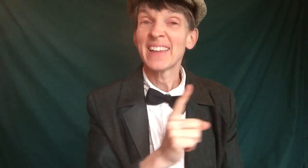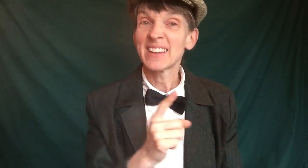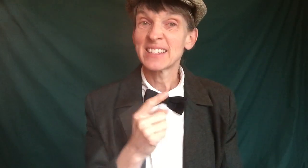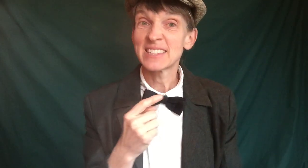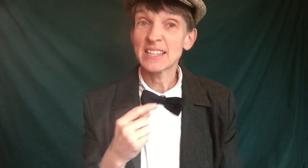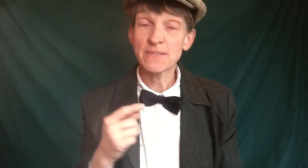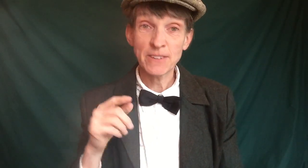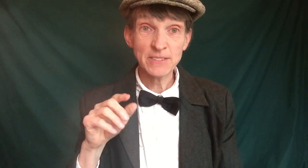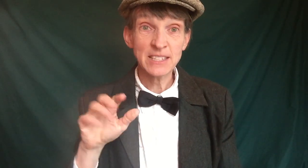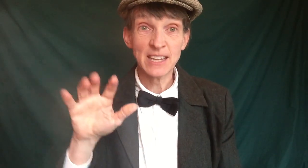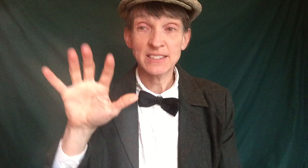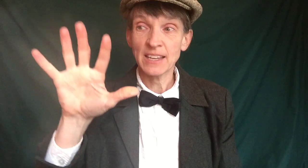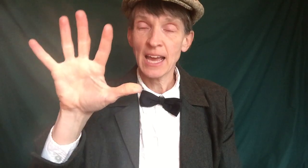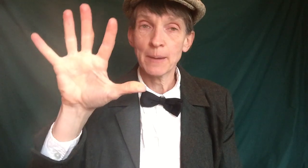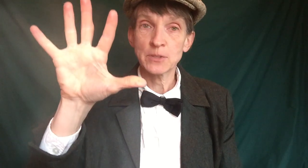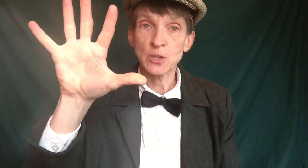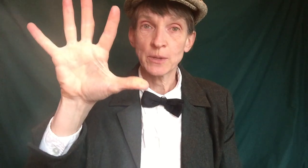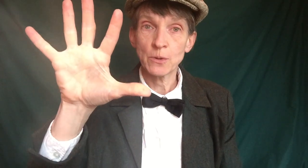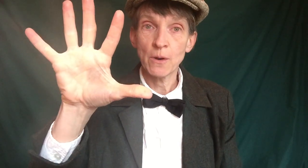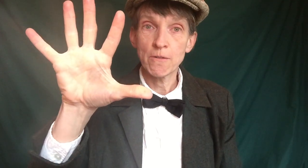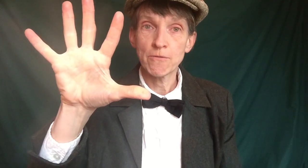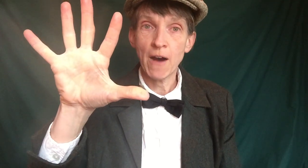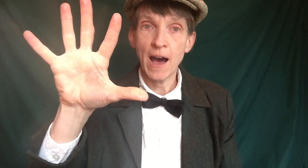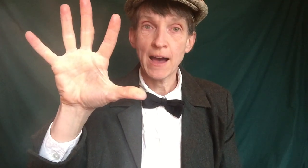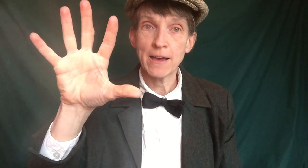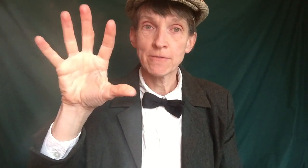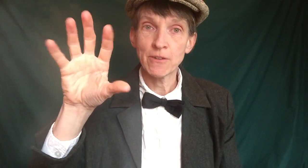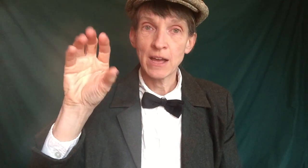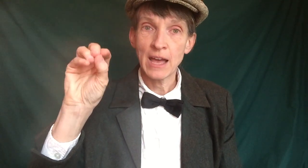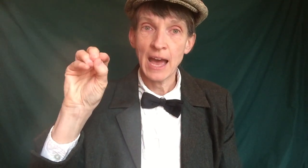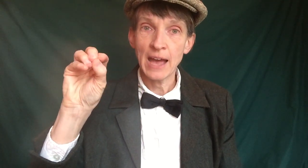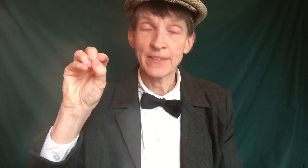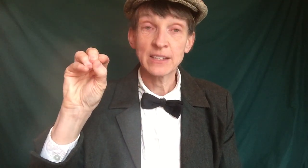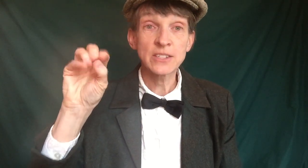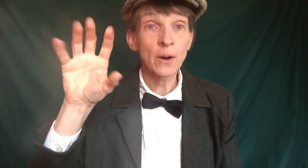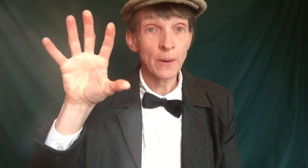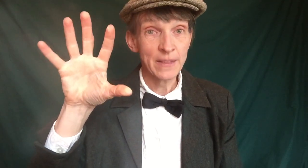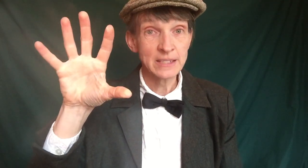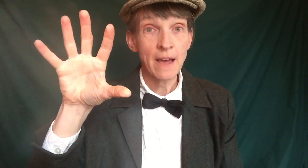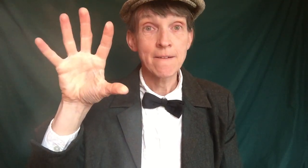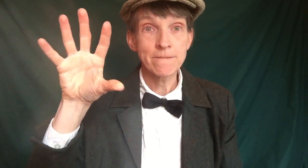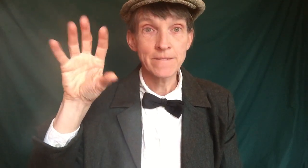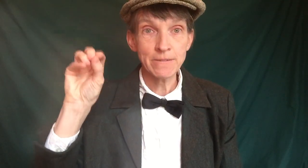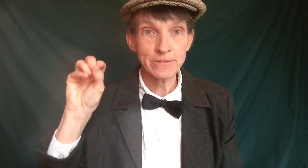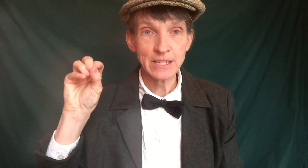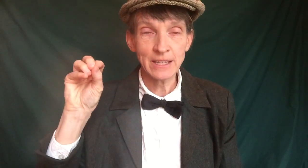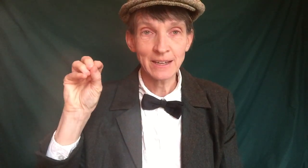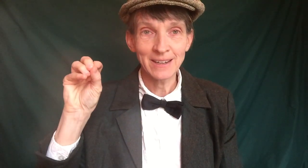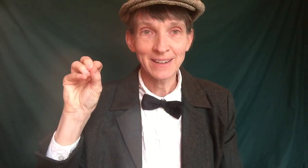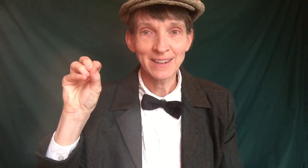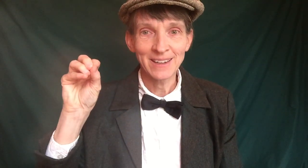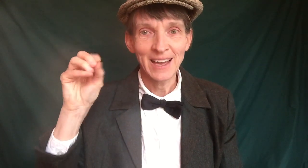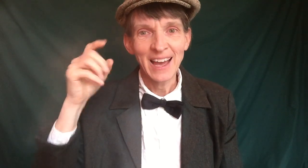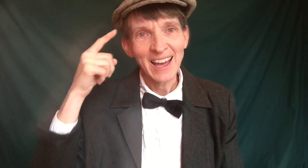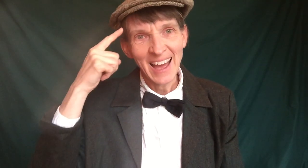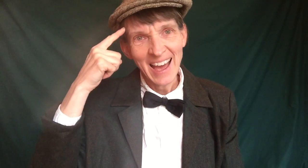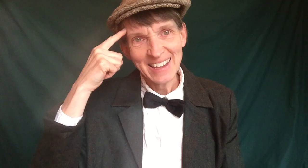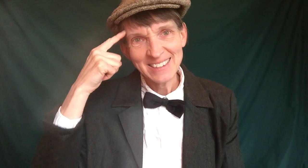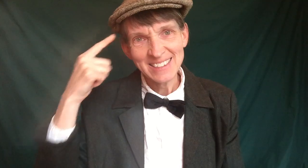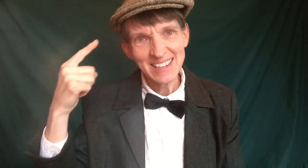And then he says 50 cents a cap. So we do 5 and then a 0. And that's 50. And